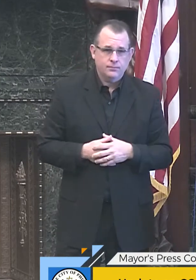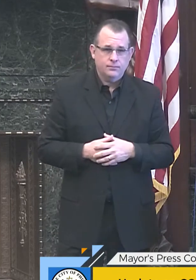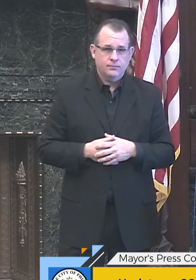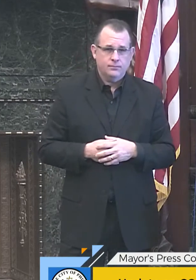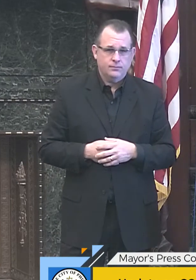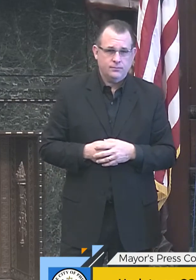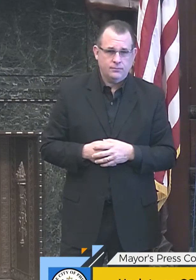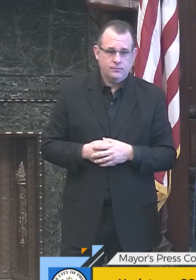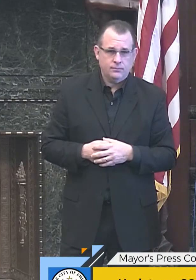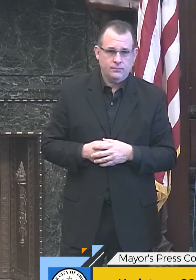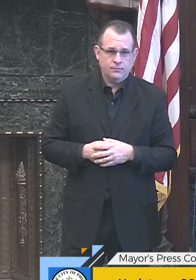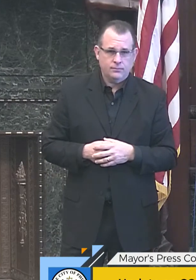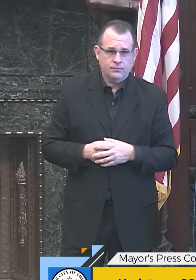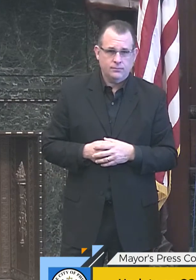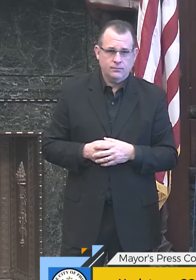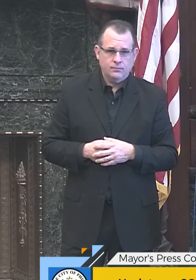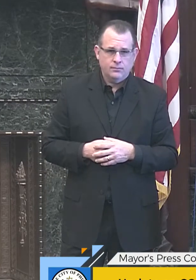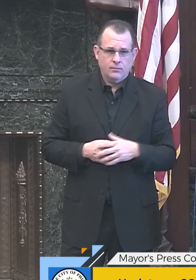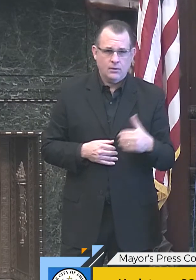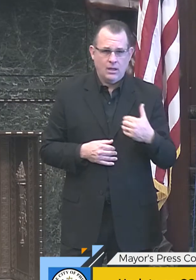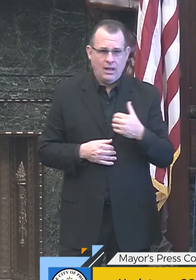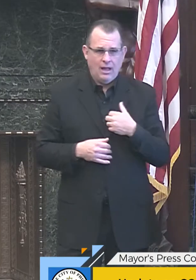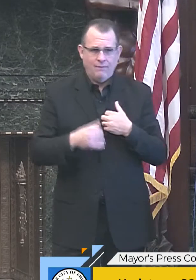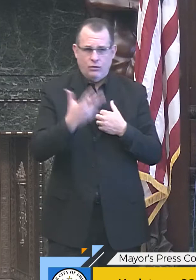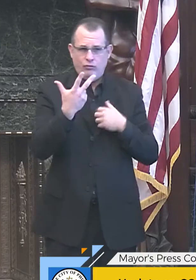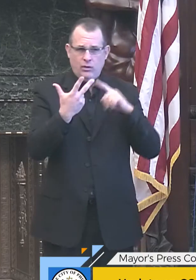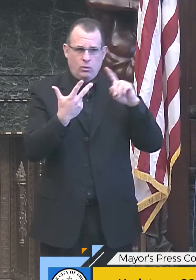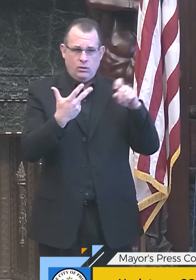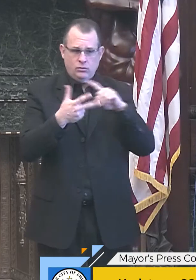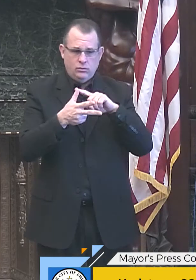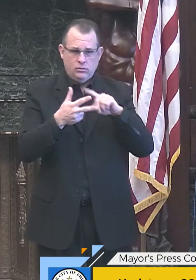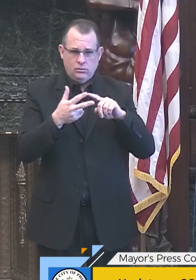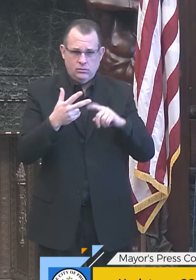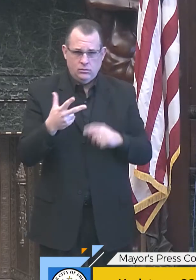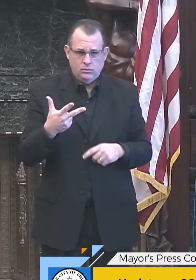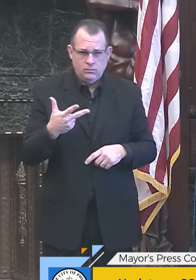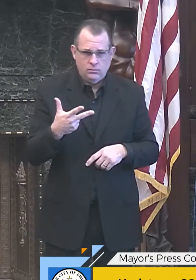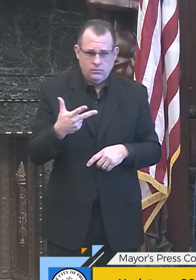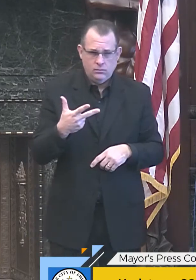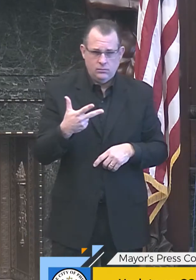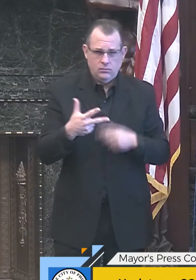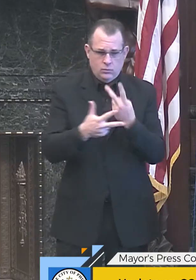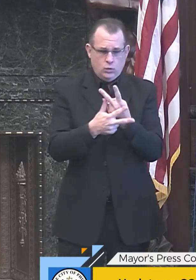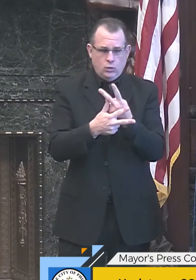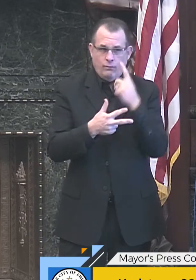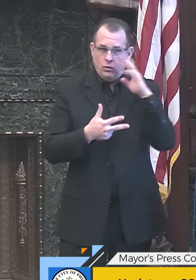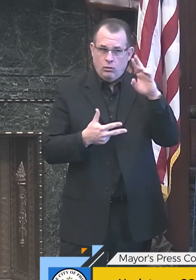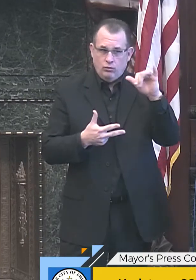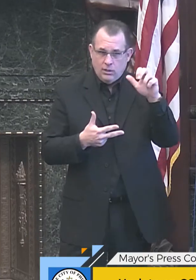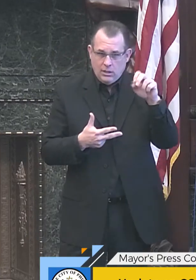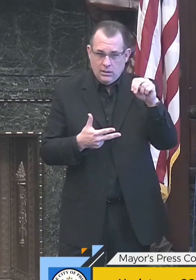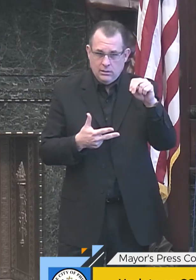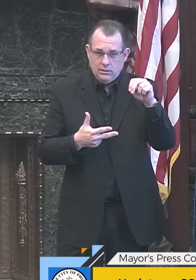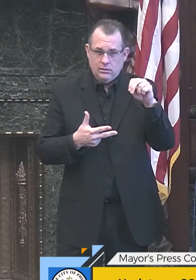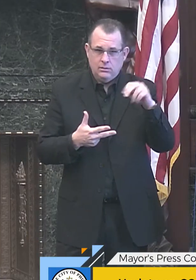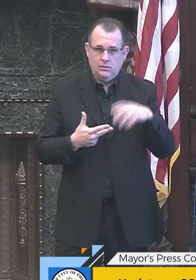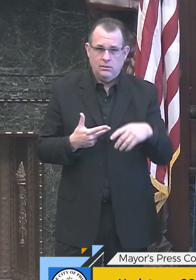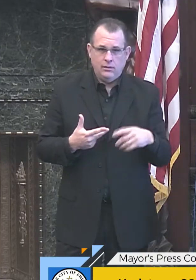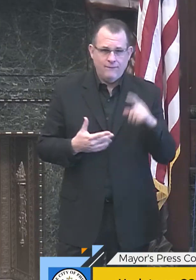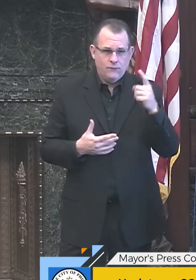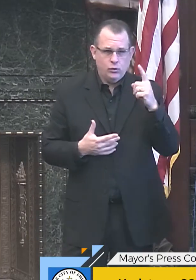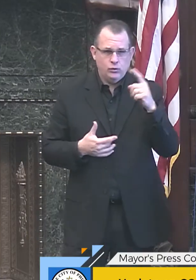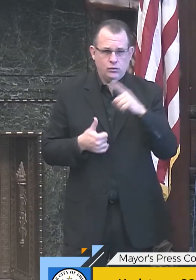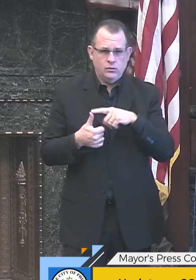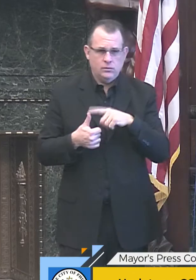good. I have 3 questions. I have 2 for Brian or the mayor. First one is, I heard you say,